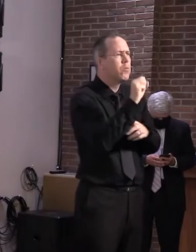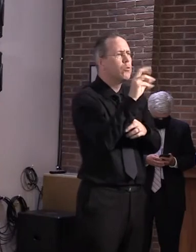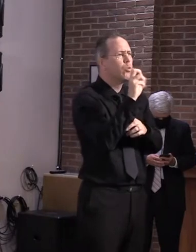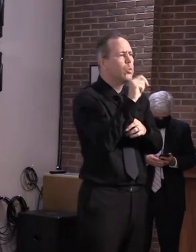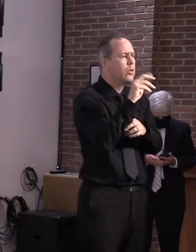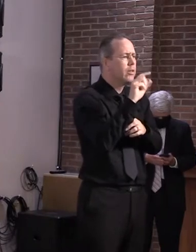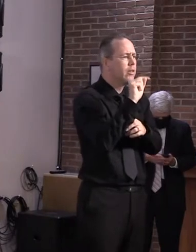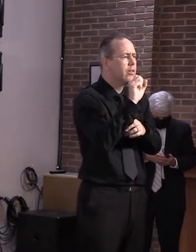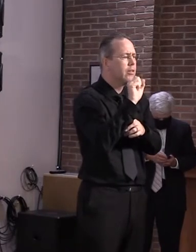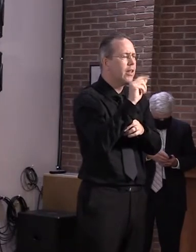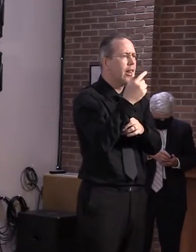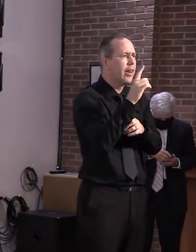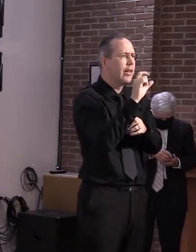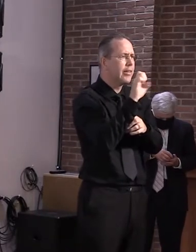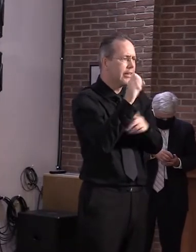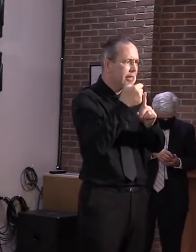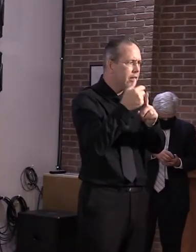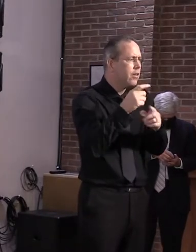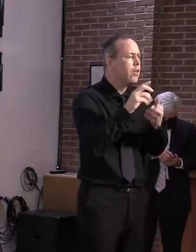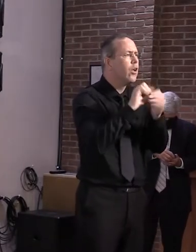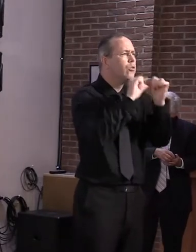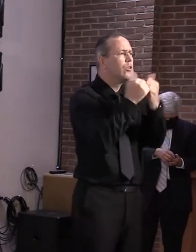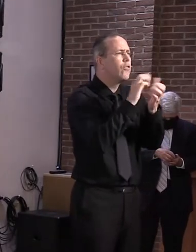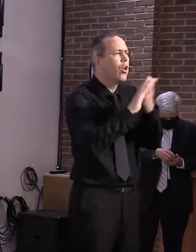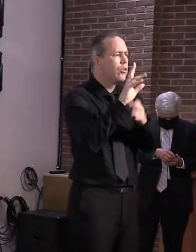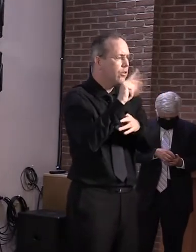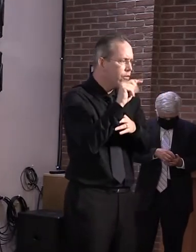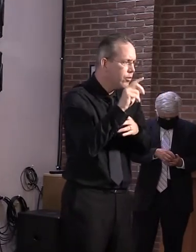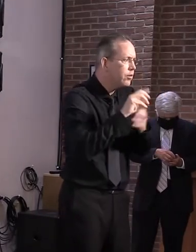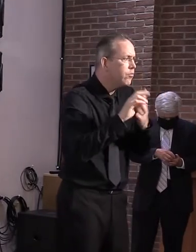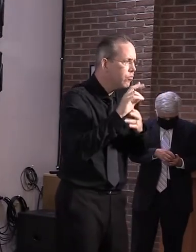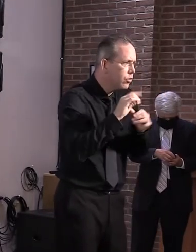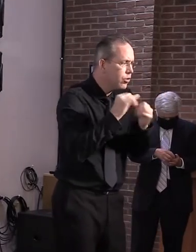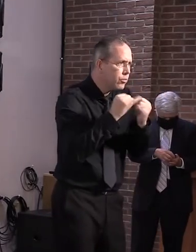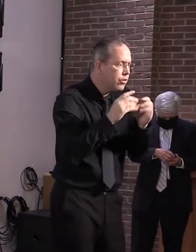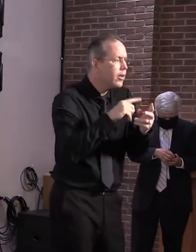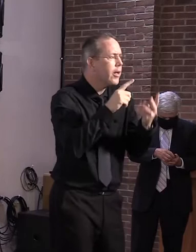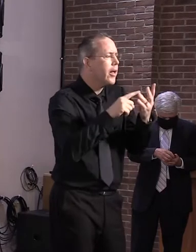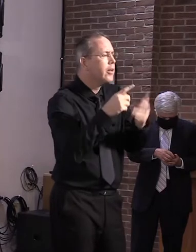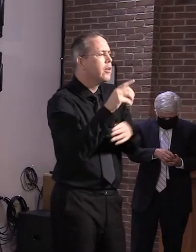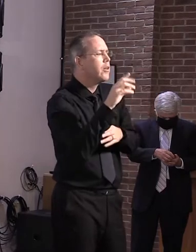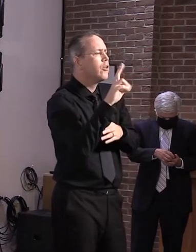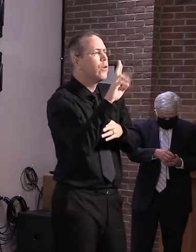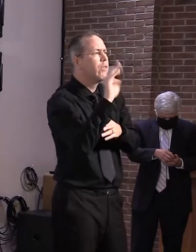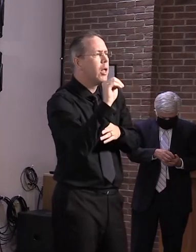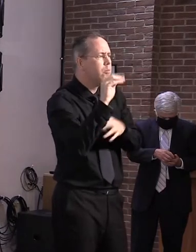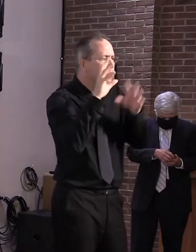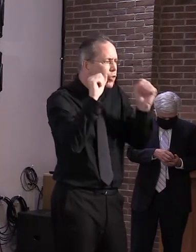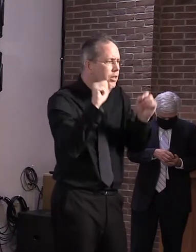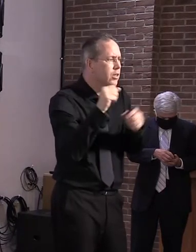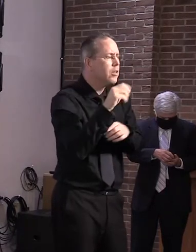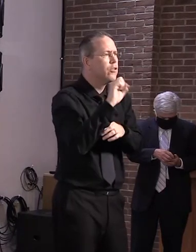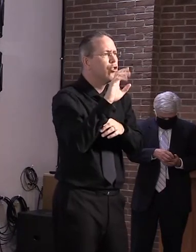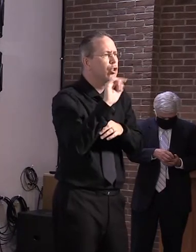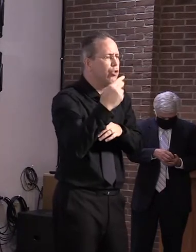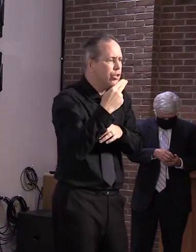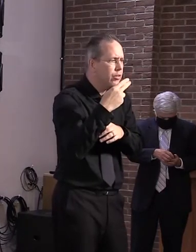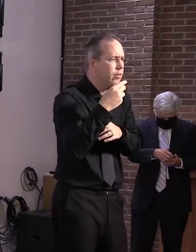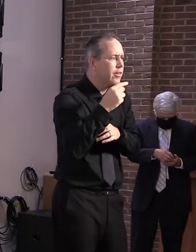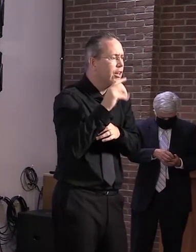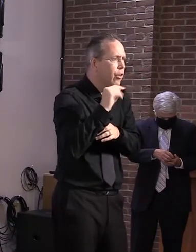team members from the agencies of Commerce, Education, and the Department of Health in putting together this